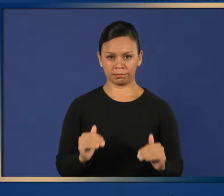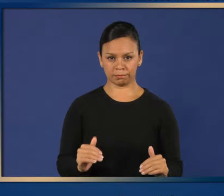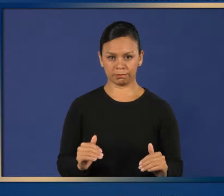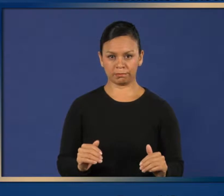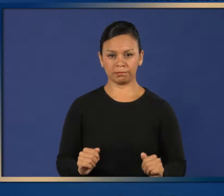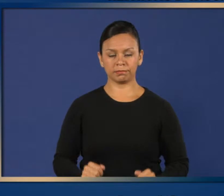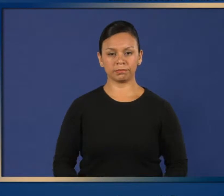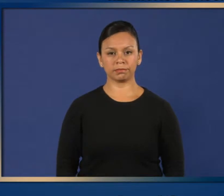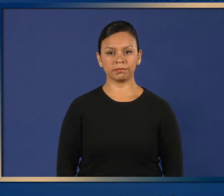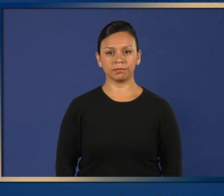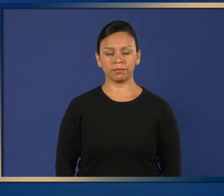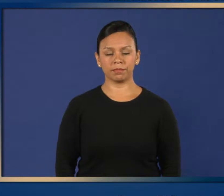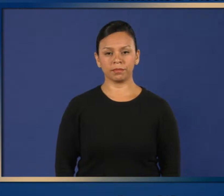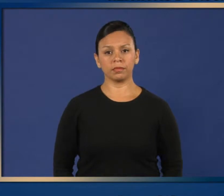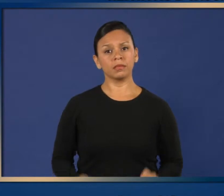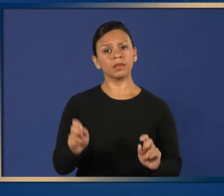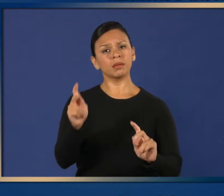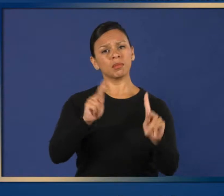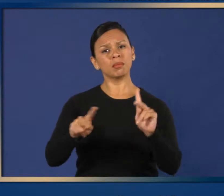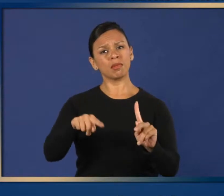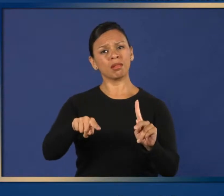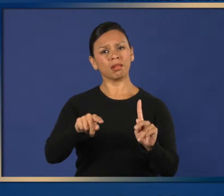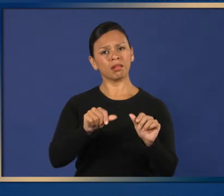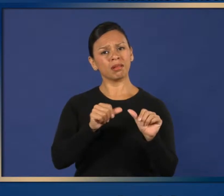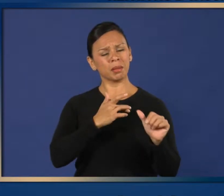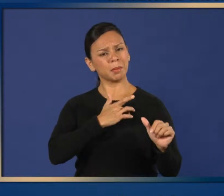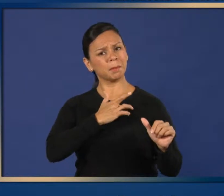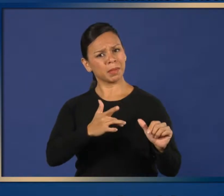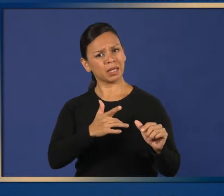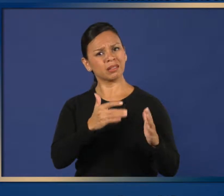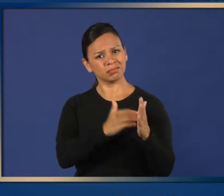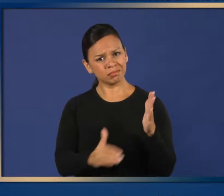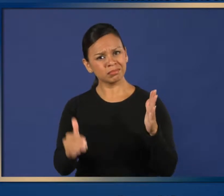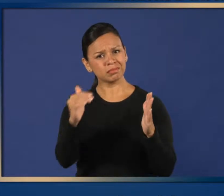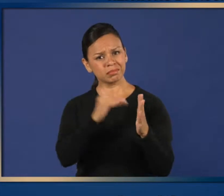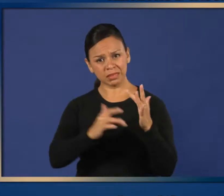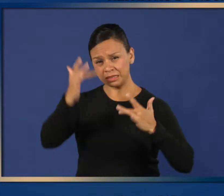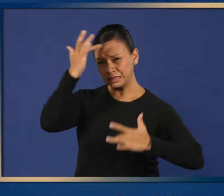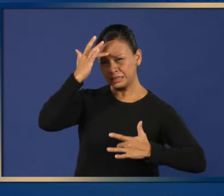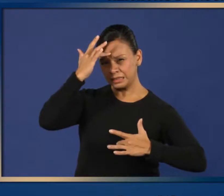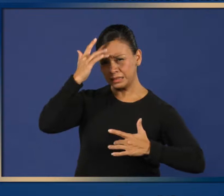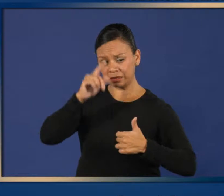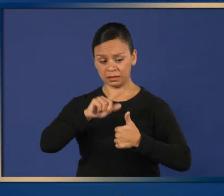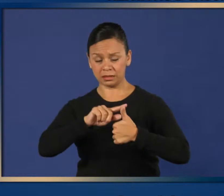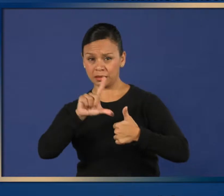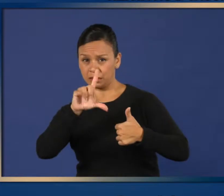people with chronic liver or kidney disease,